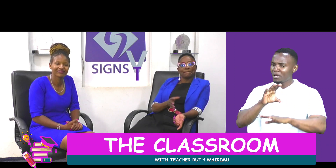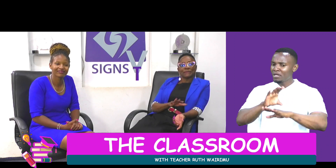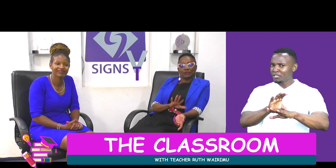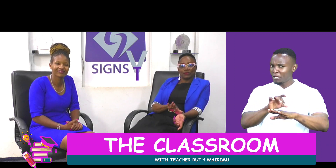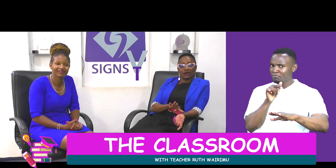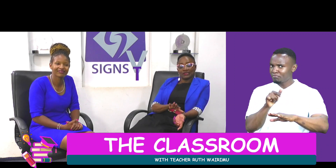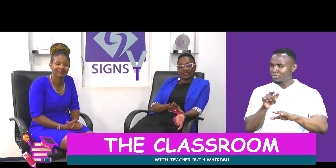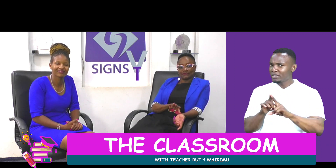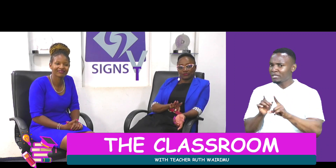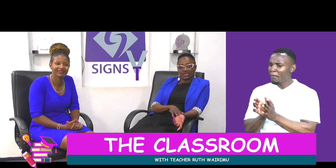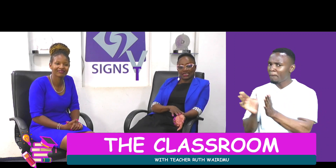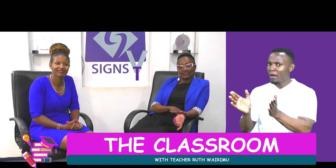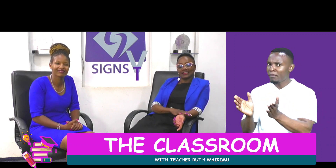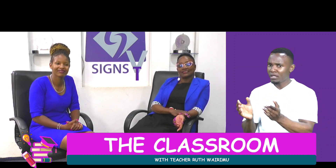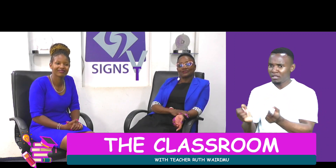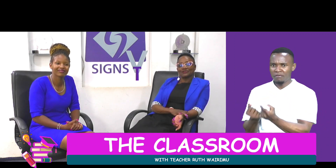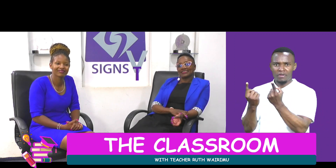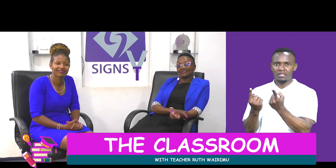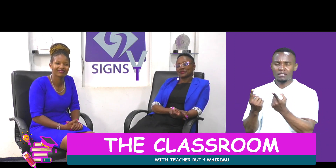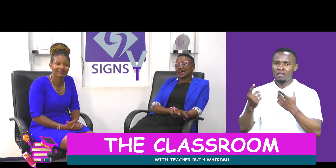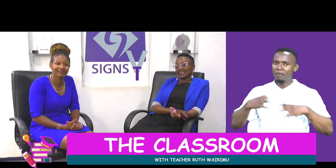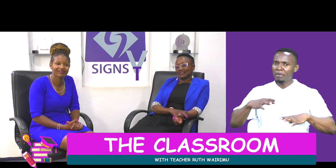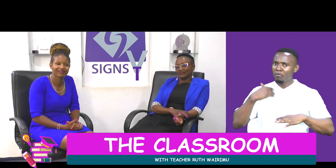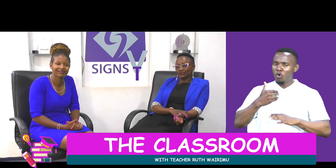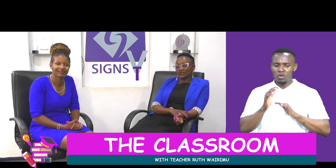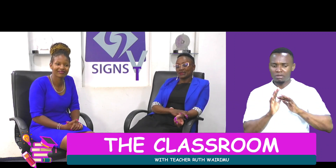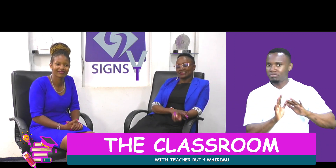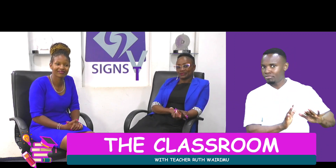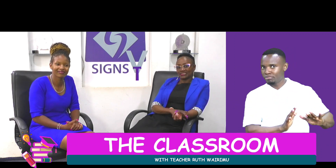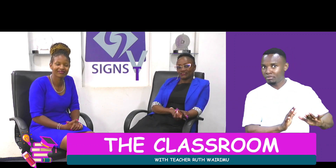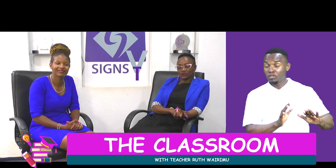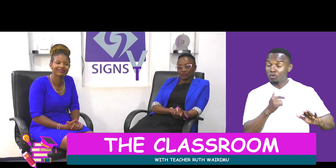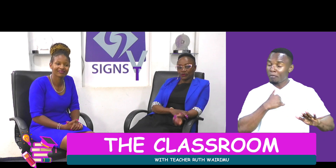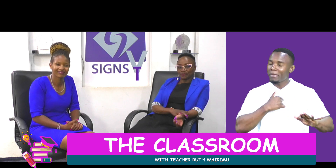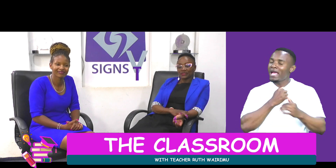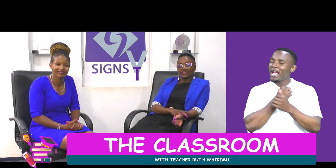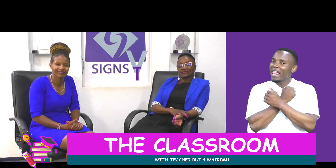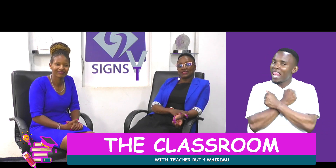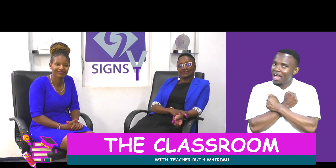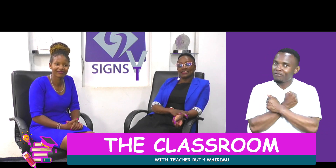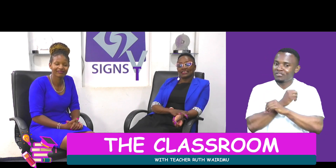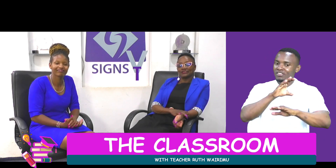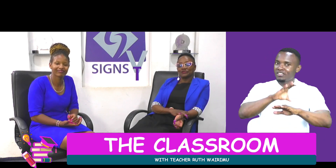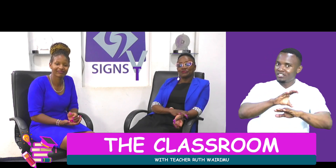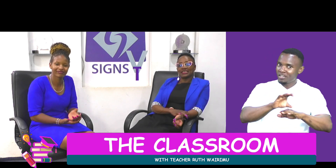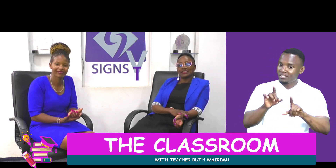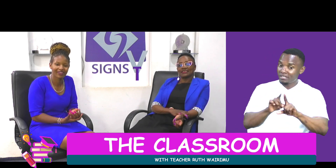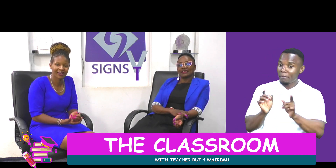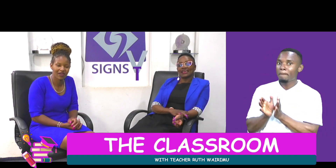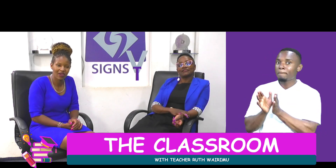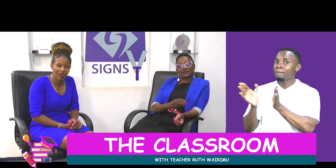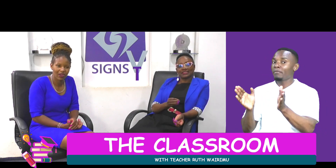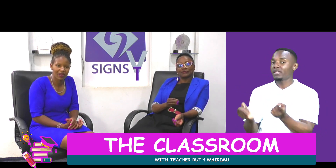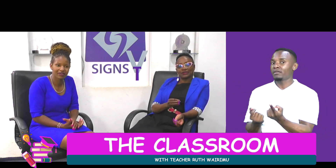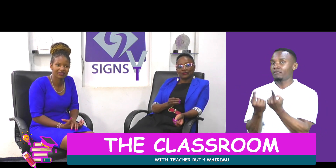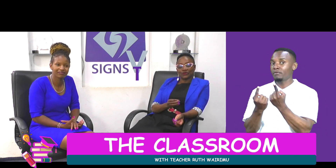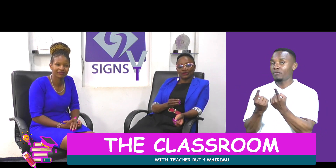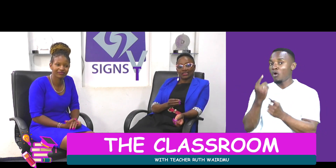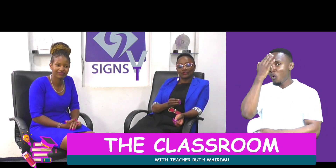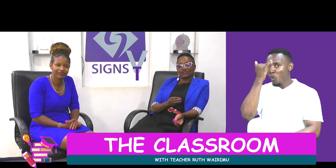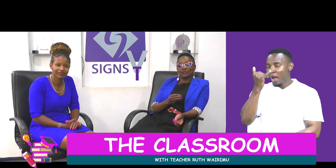events, people are always left behind. So that is where I love doing my interpretation more, so that I can I spread the